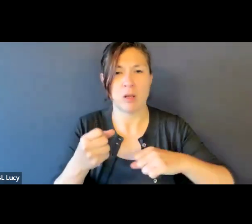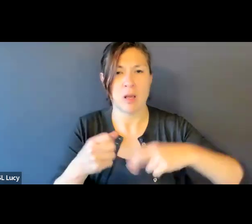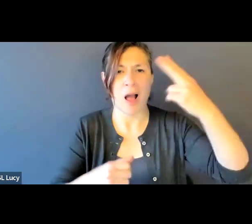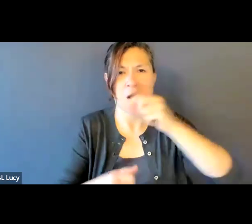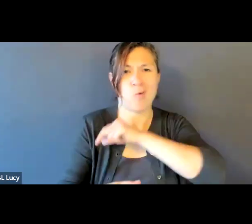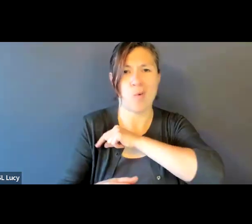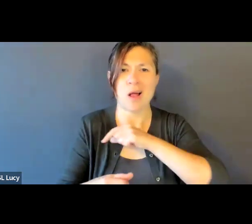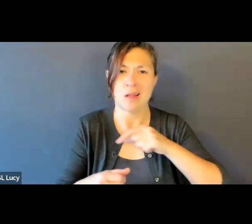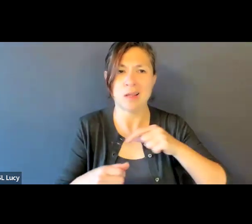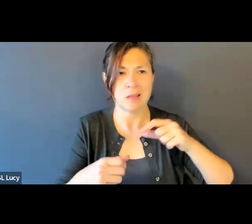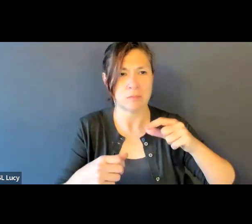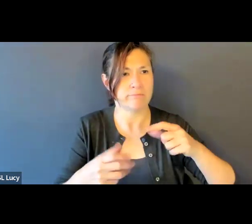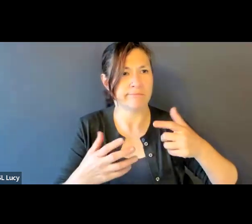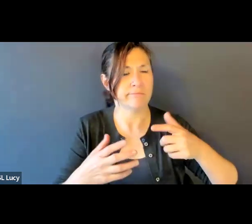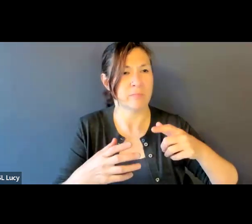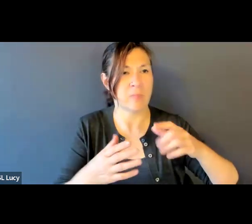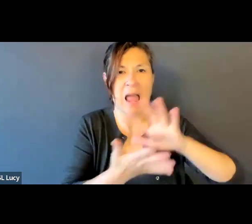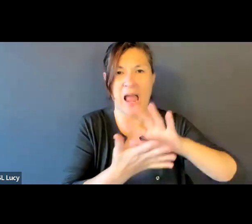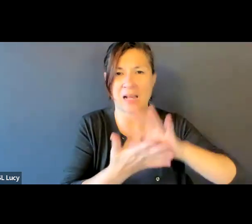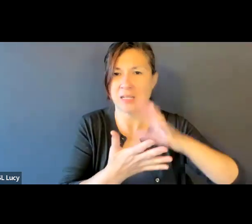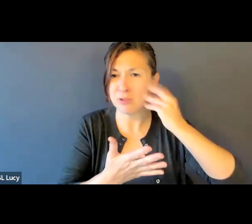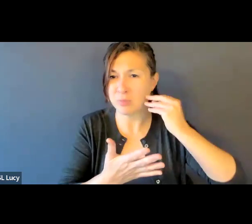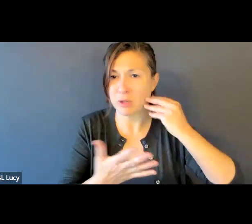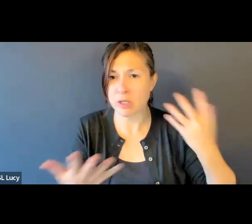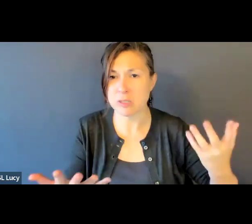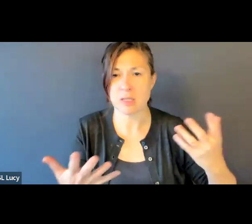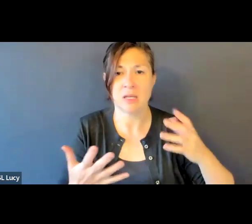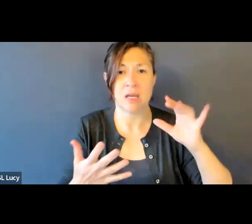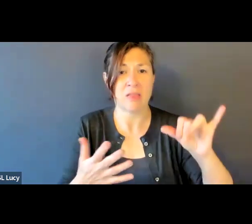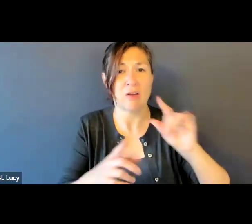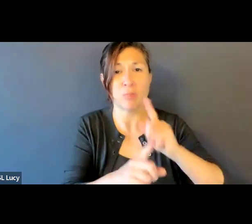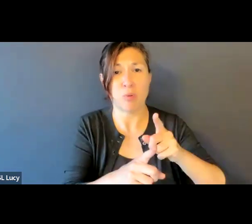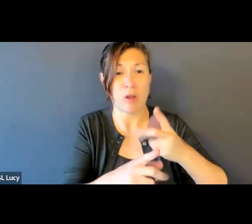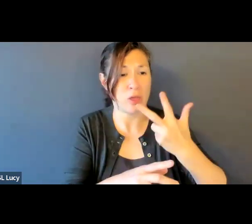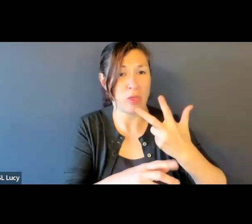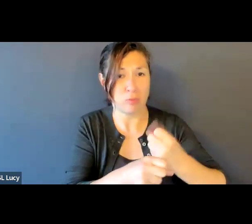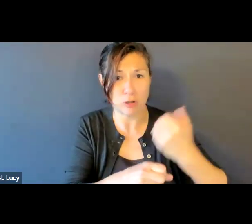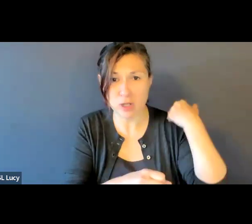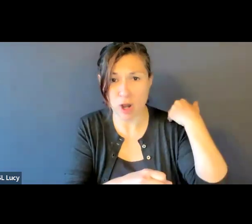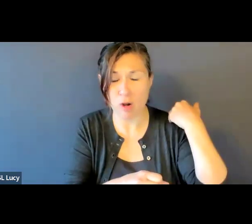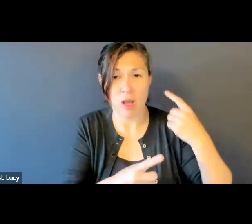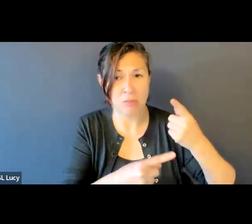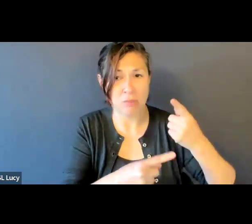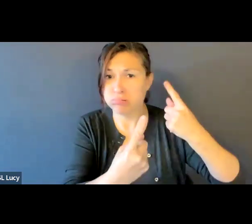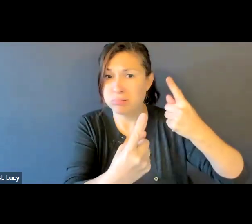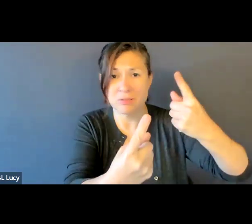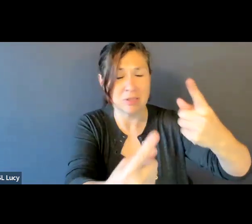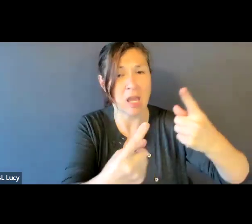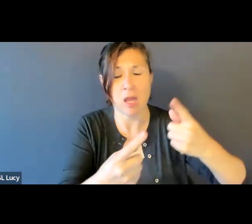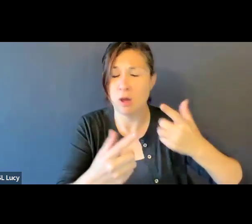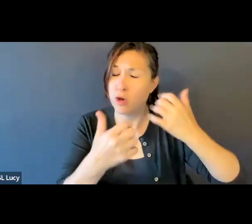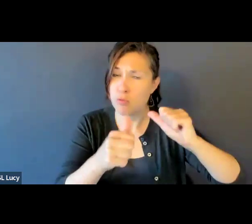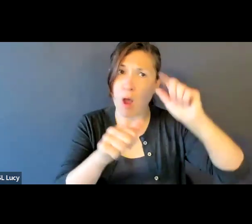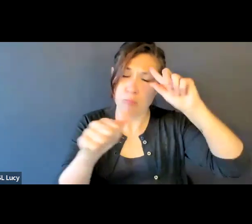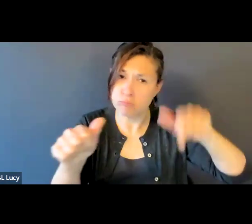all students should have at graduation. That was the point in the policy 3 years ago, and that is what we've pursued since then. I think we've made really good growth since then